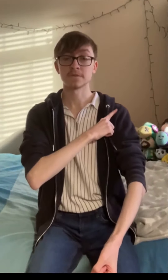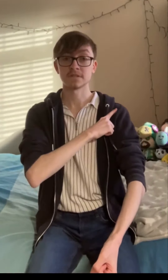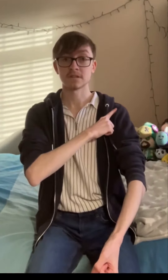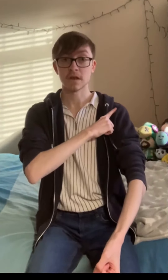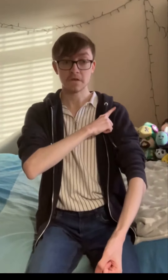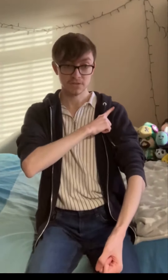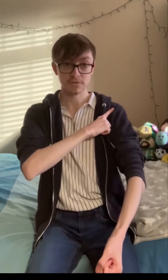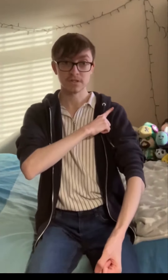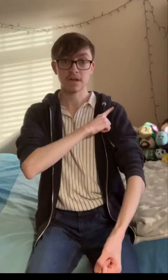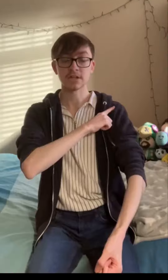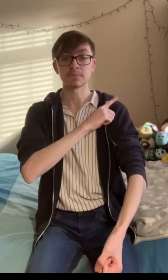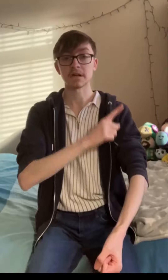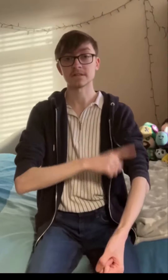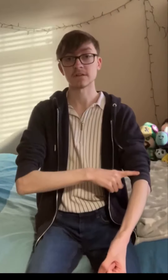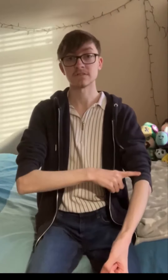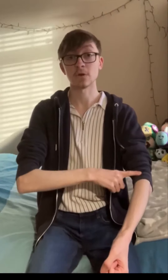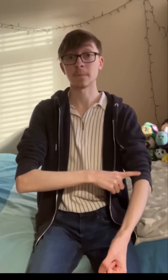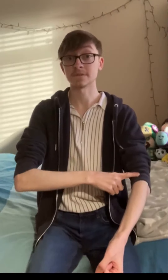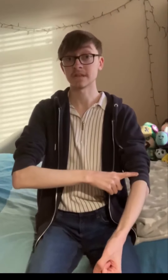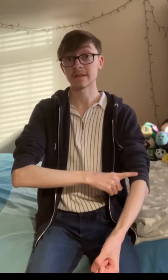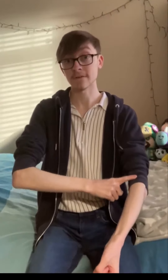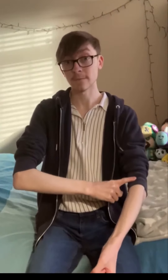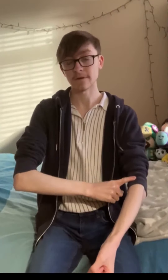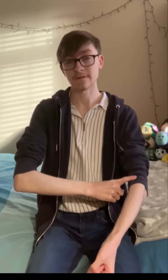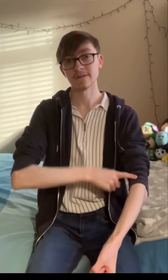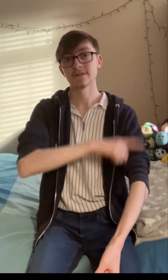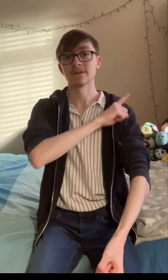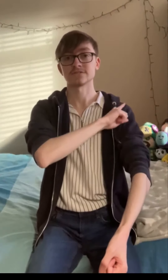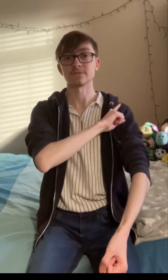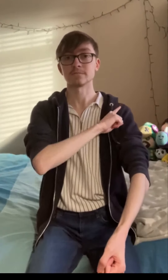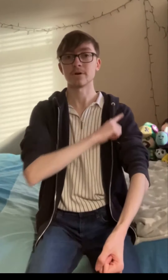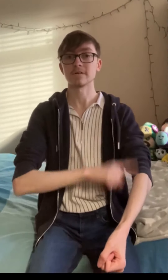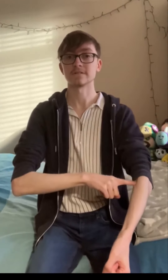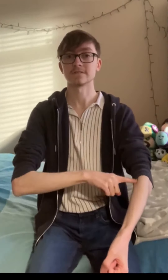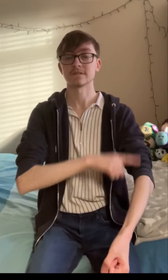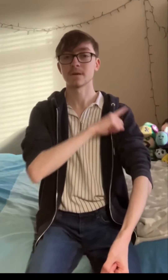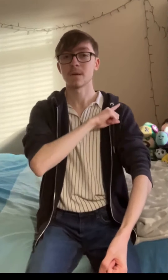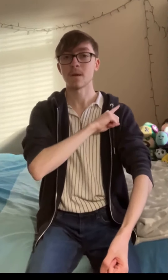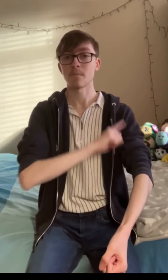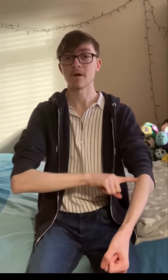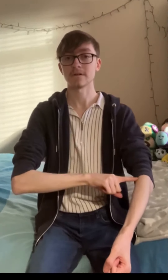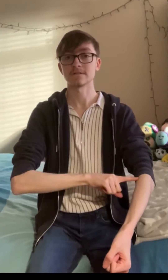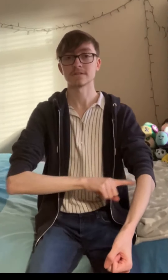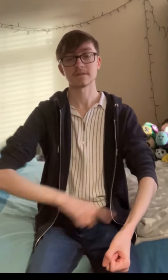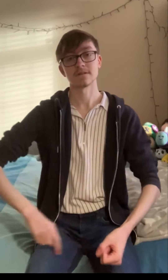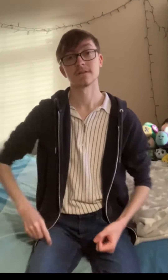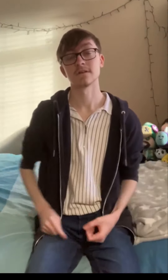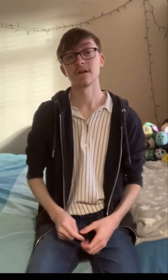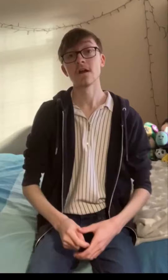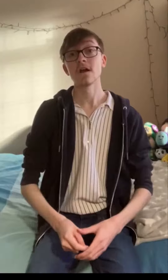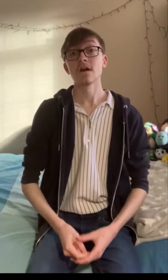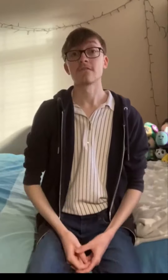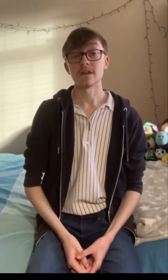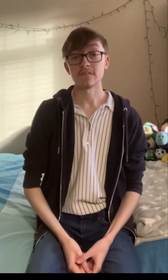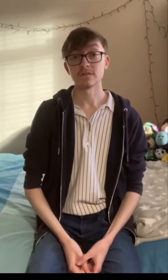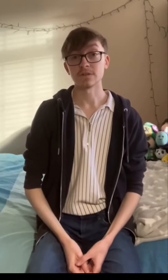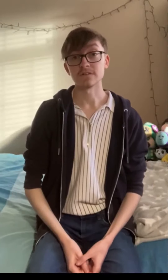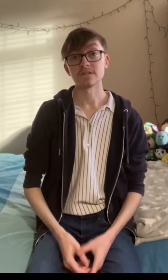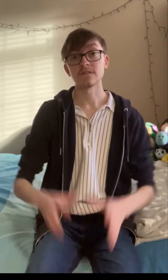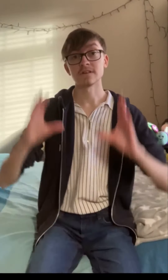opposite shoulder and you bring it down to the opposite inner elbow. So Poland, Poland. For Netherlands, what you do is that